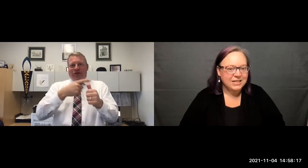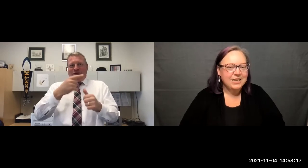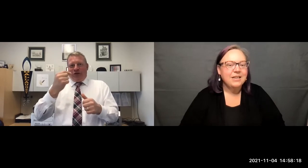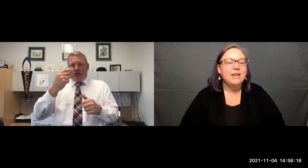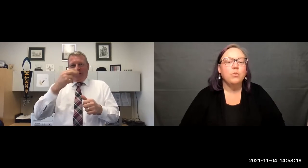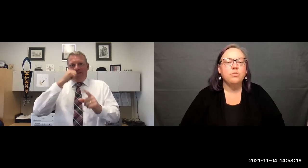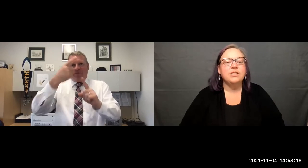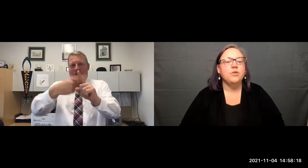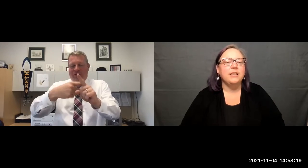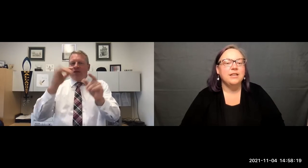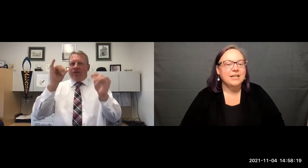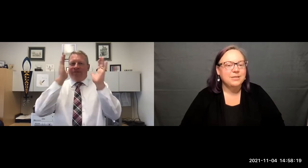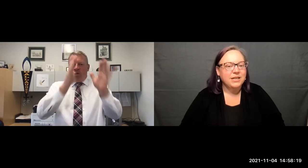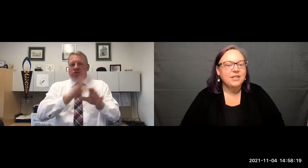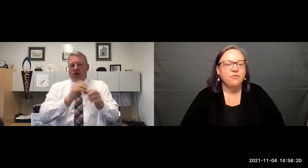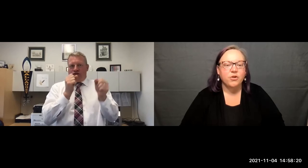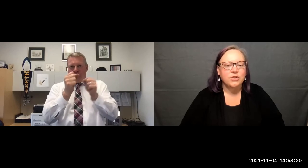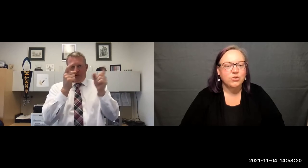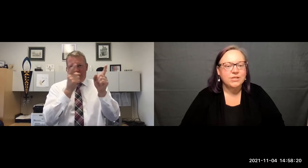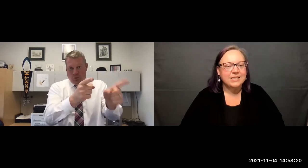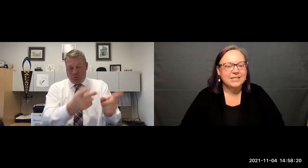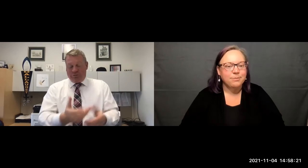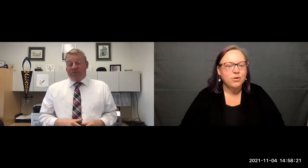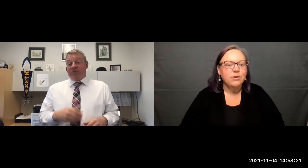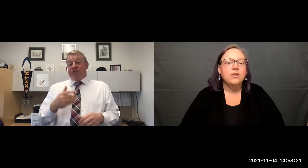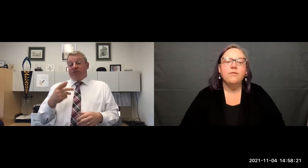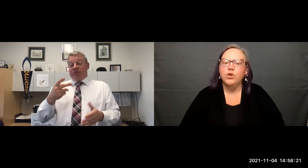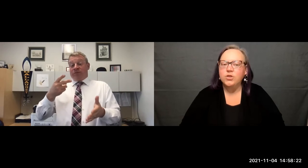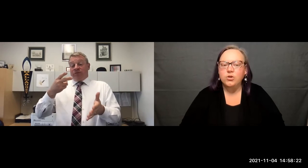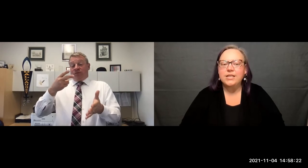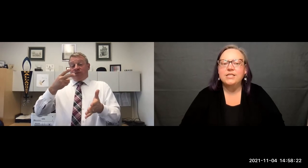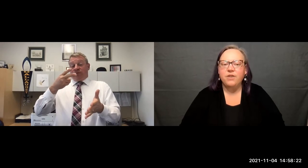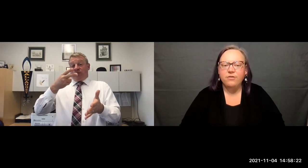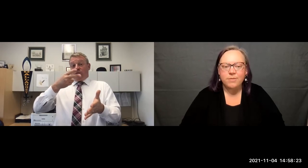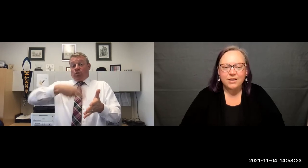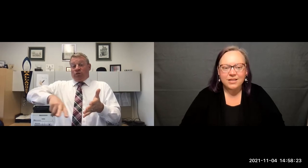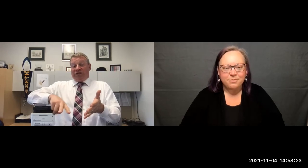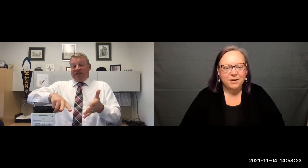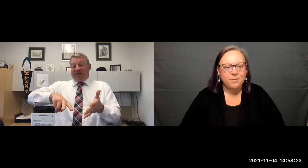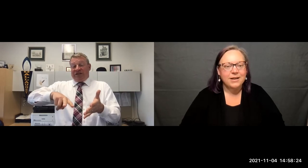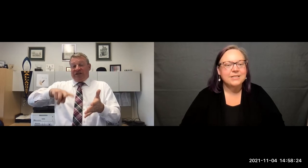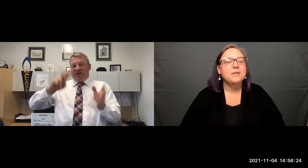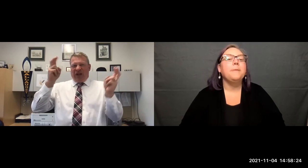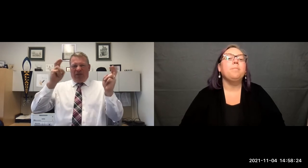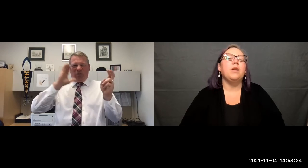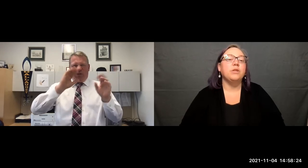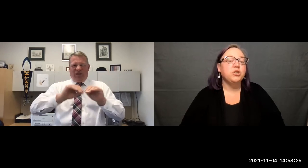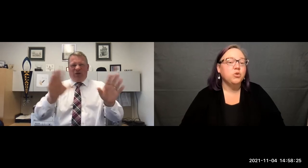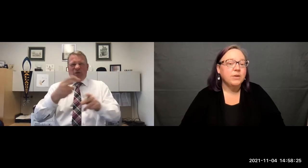today. We will see you at the next meeting, the first Thursday in December, first Thursdays of every month. Keep that in mind. Now in 2